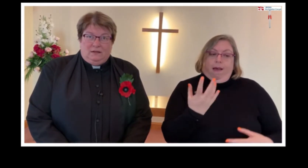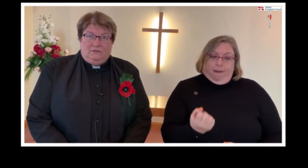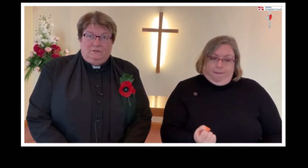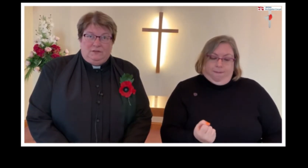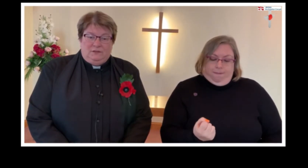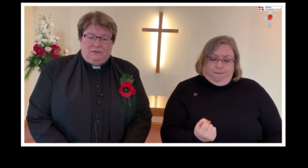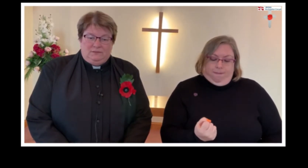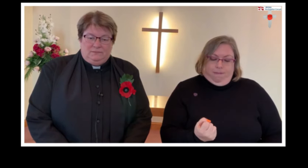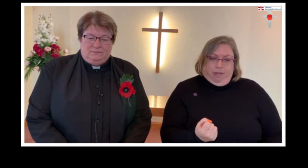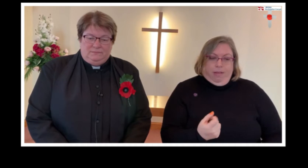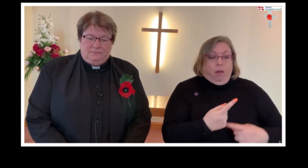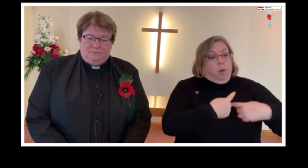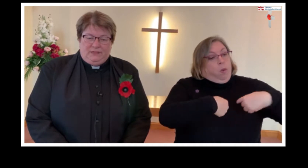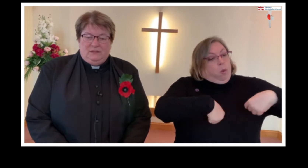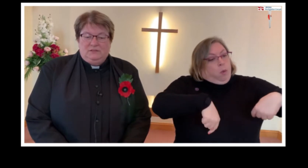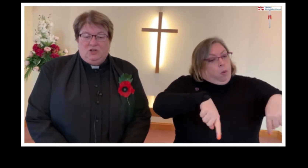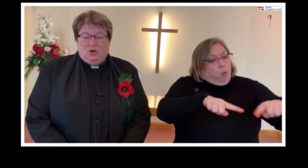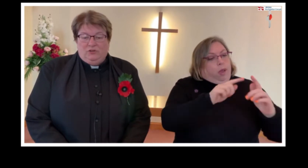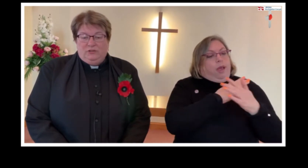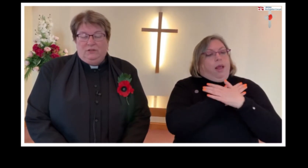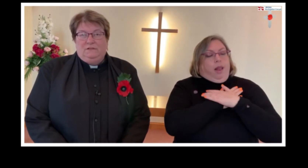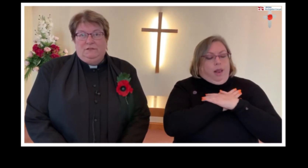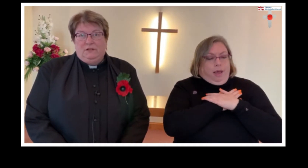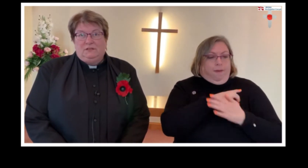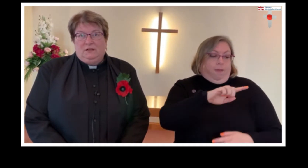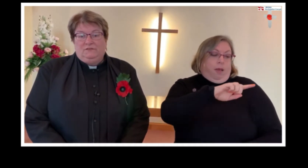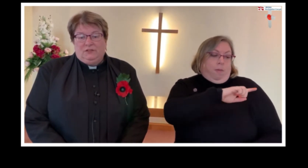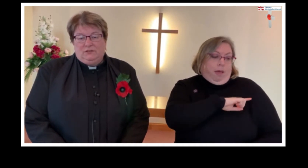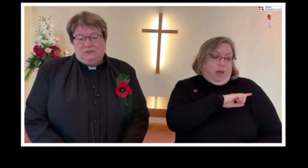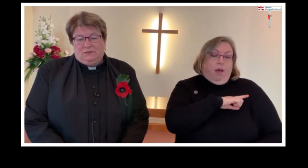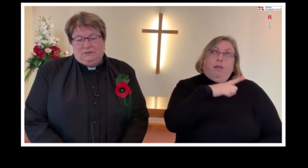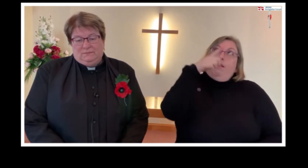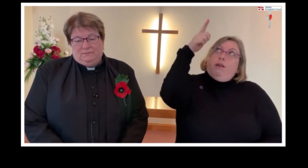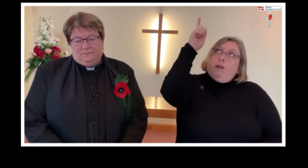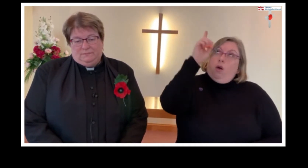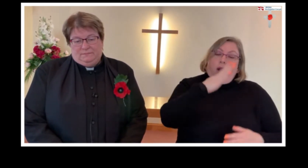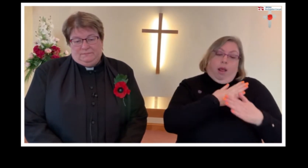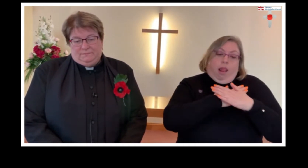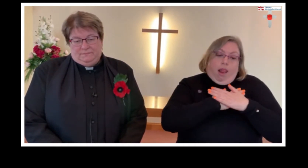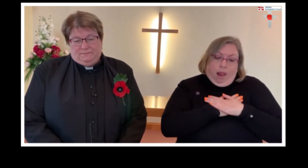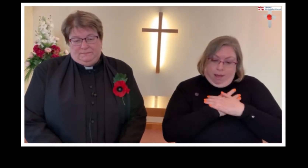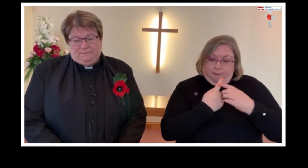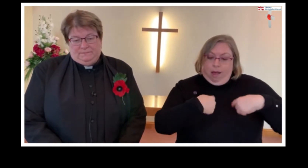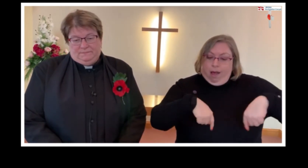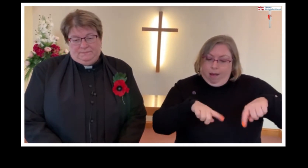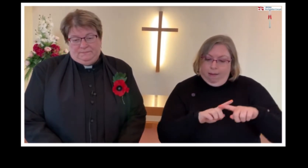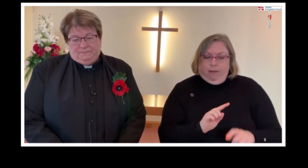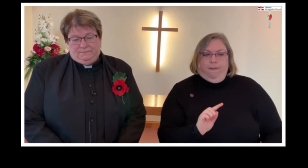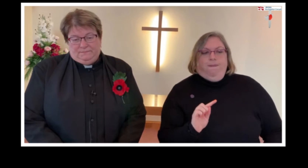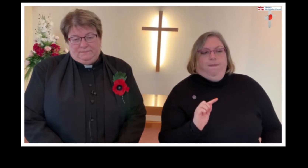We love because God first loved us.